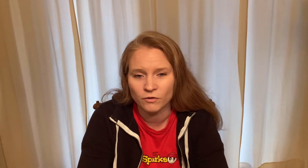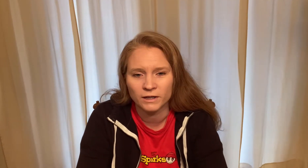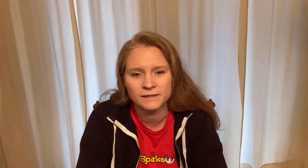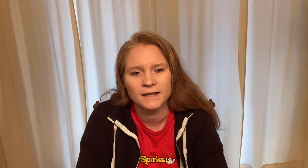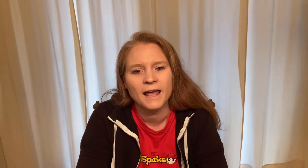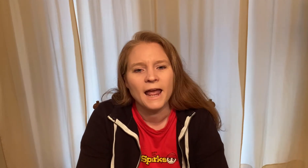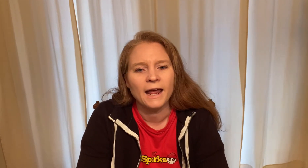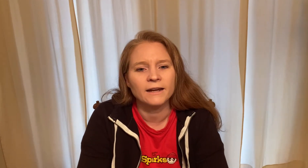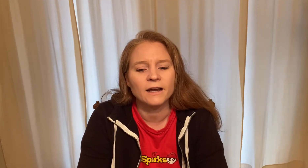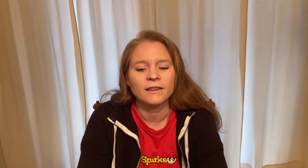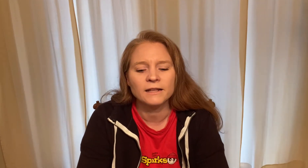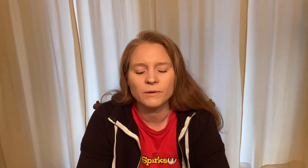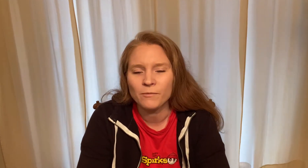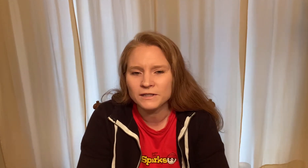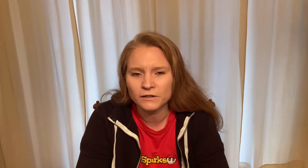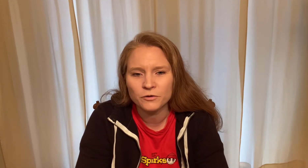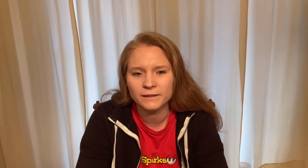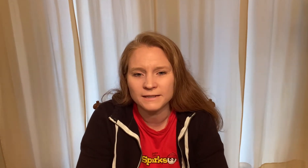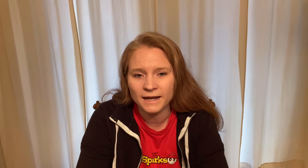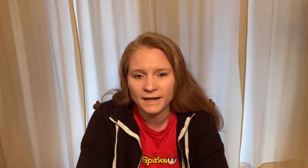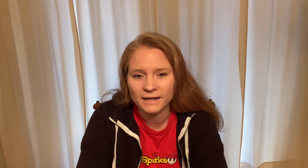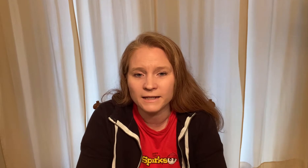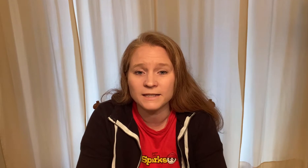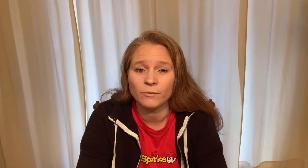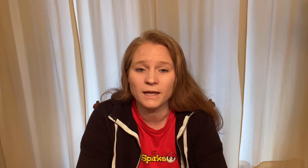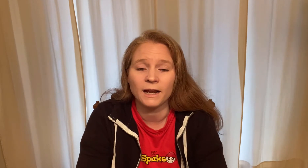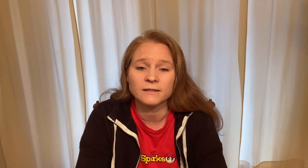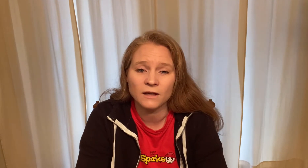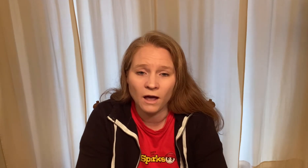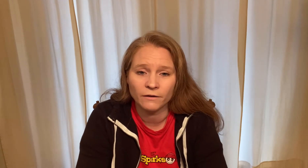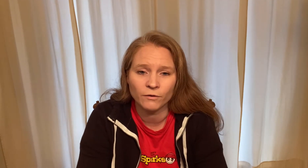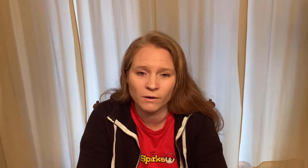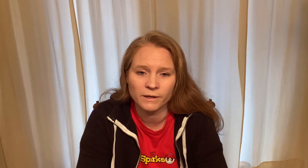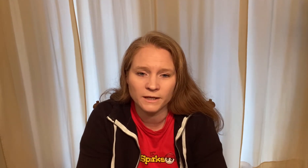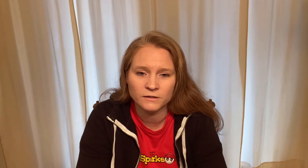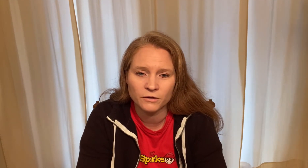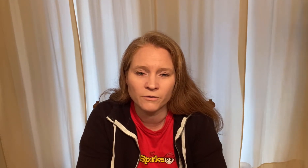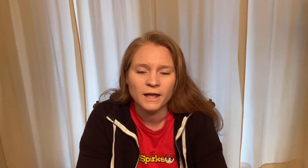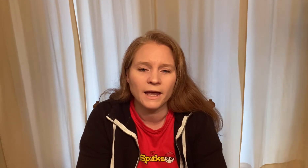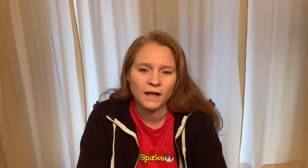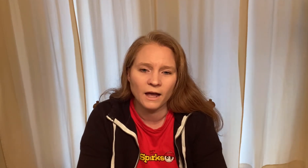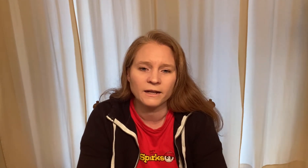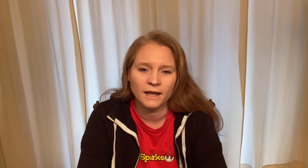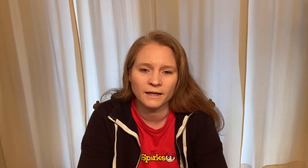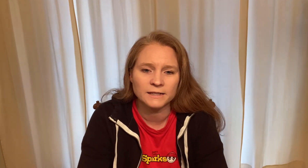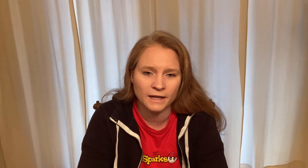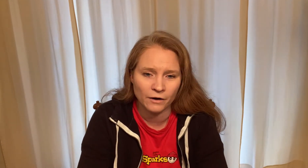course. And that's what I want to talk to you about today, is that we can ask God for what we need too, and God can take care of